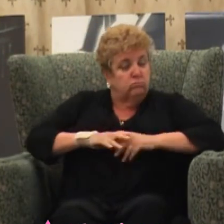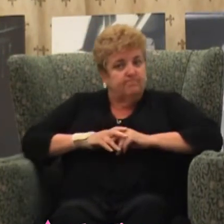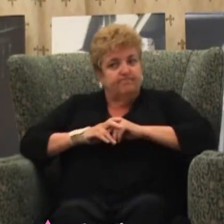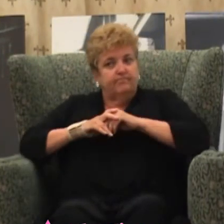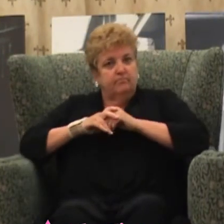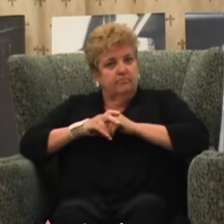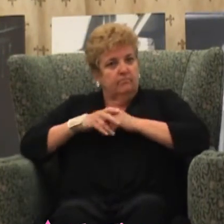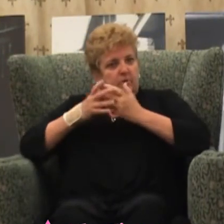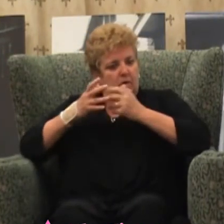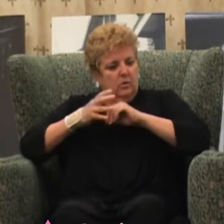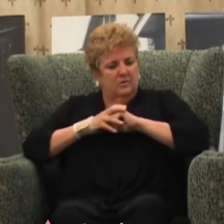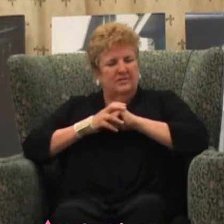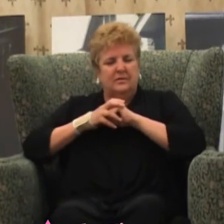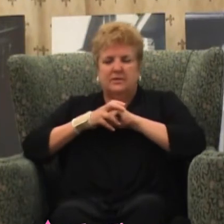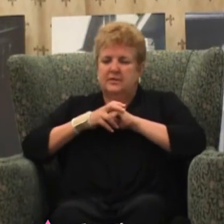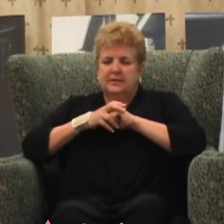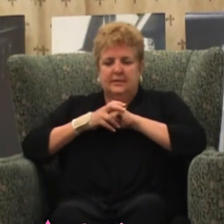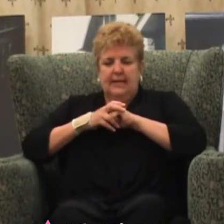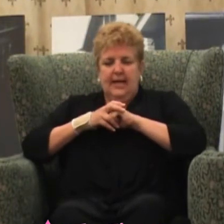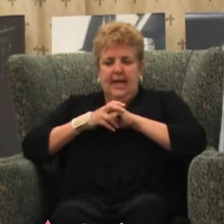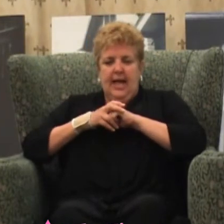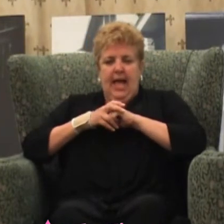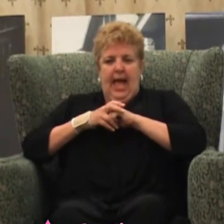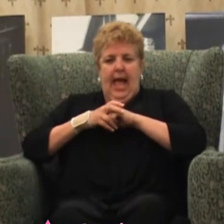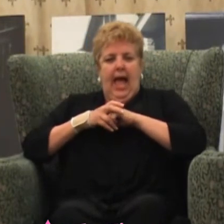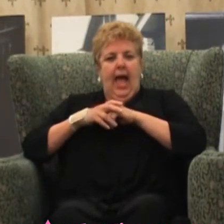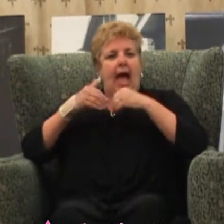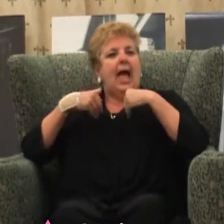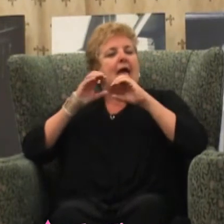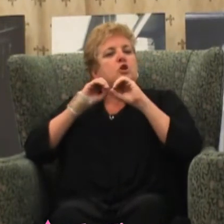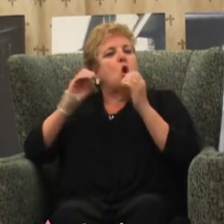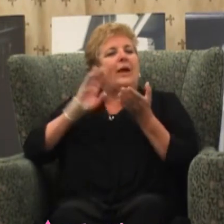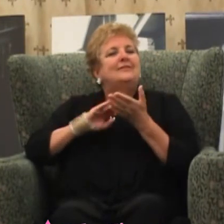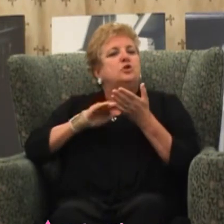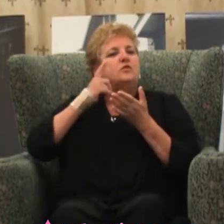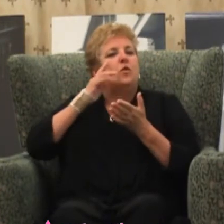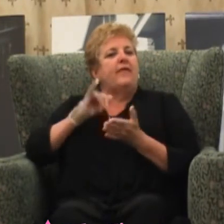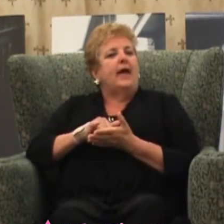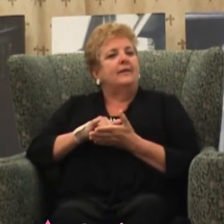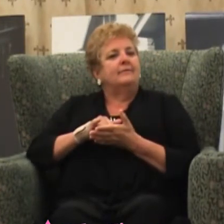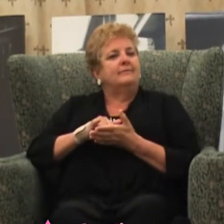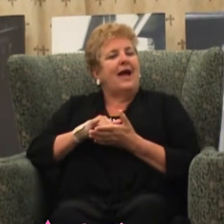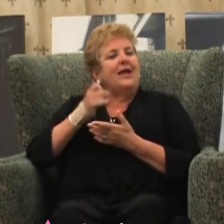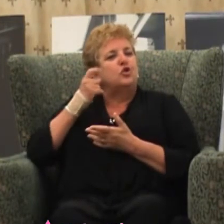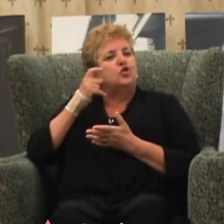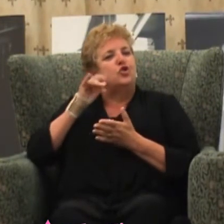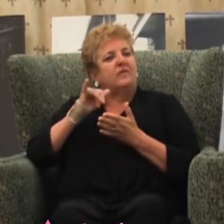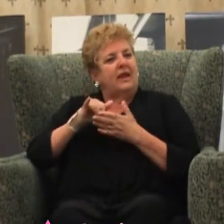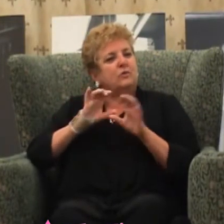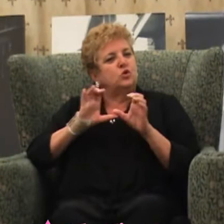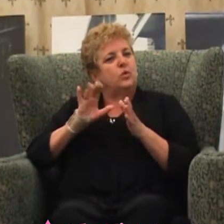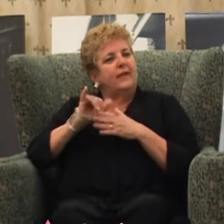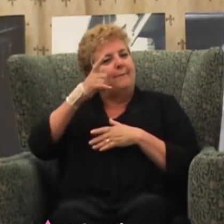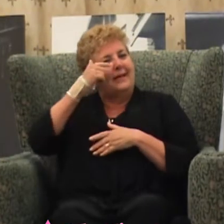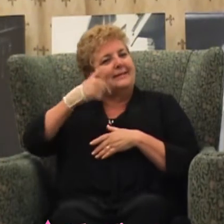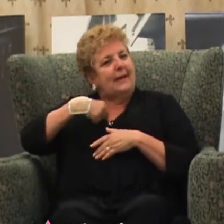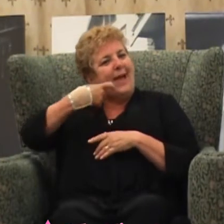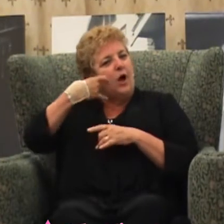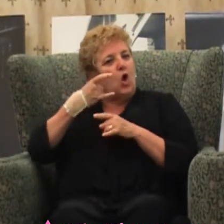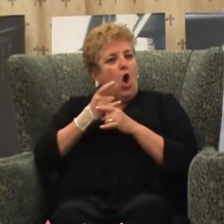doing. I had no excuse for it. I understood that I was doing that because I was an alcoholic, but I didn't know what to do